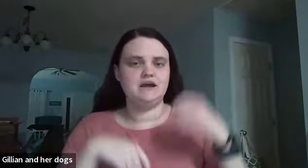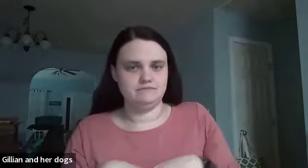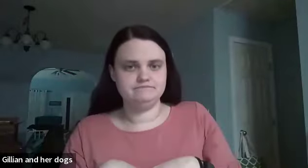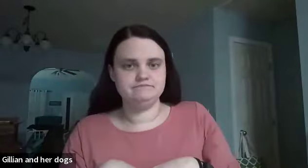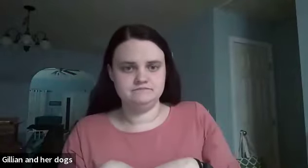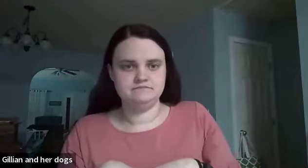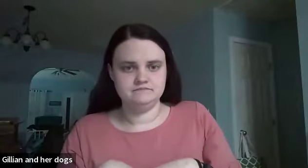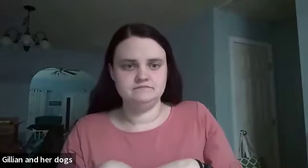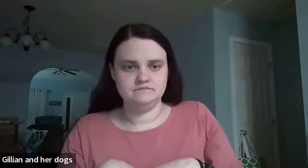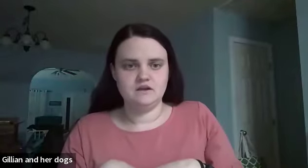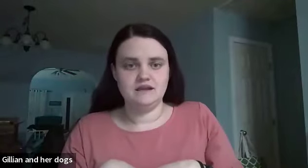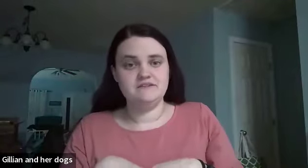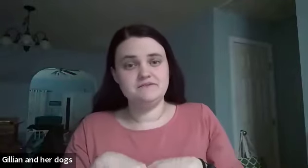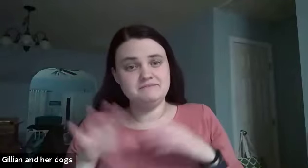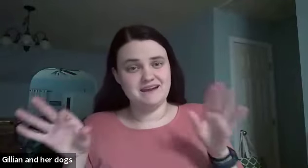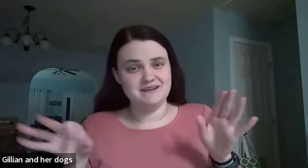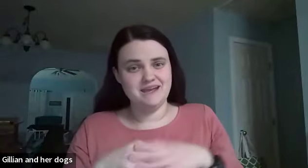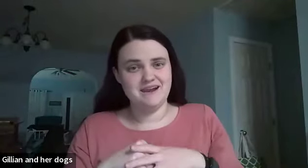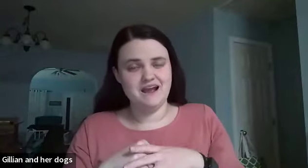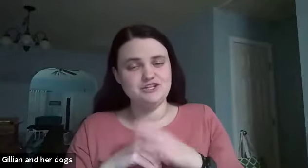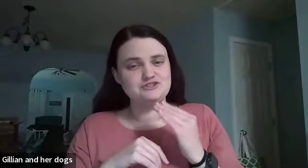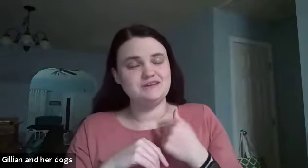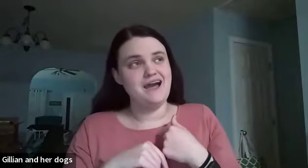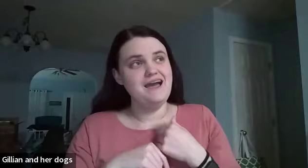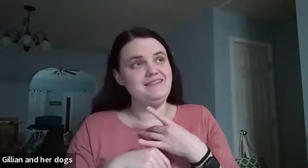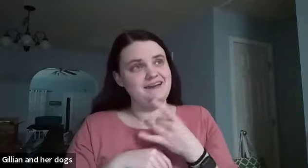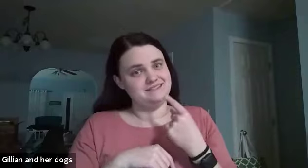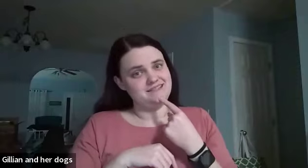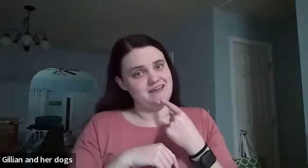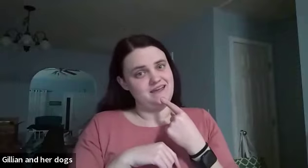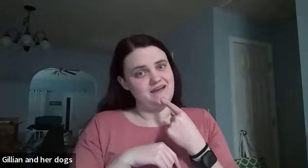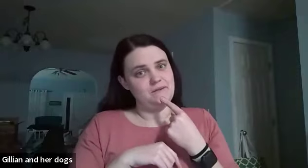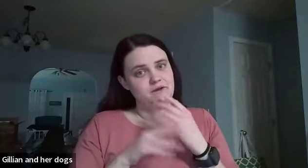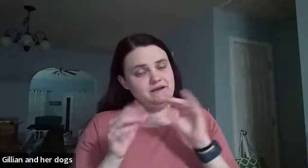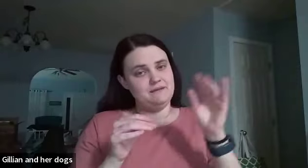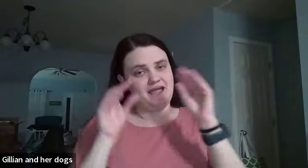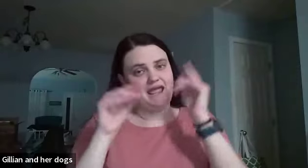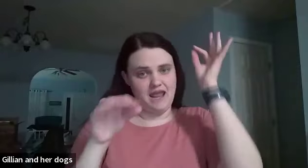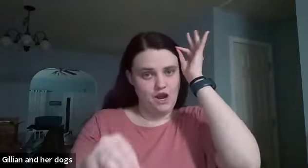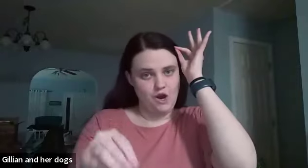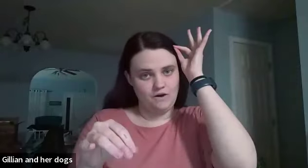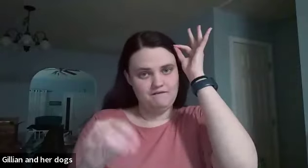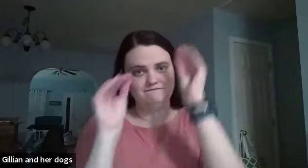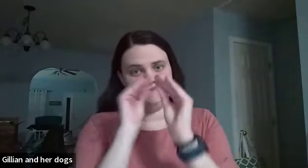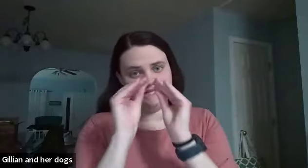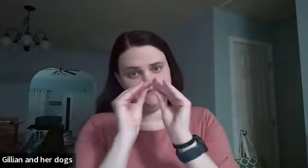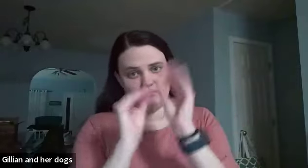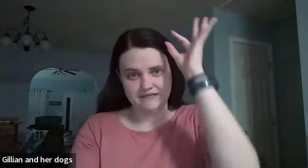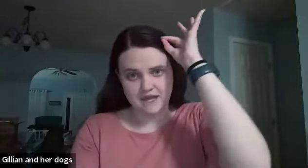it cut. All right. Even if I'm dyeing my hair, I like to say I'm going to get my hair fixed where I like